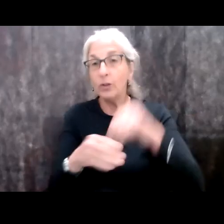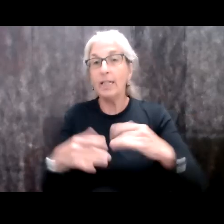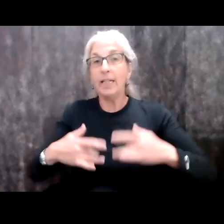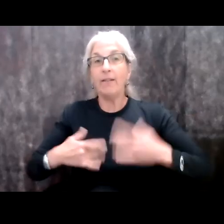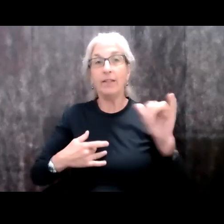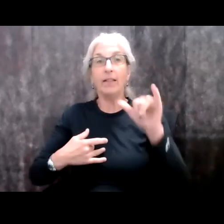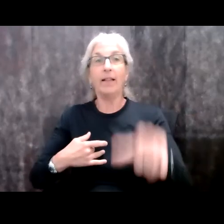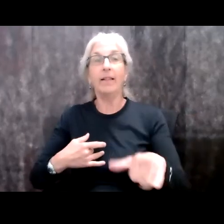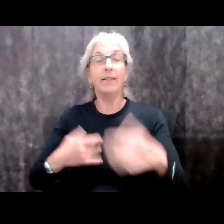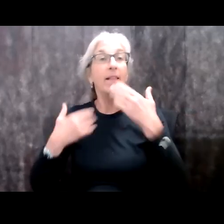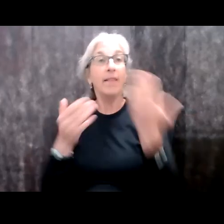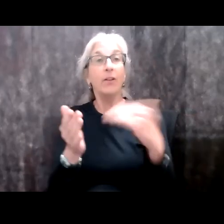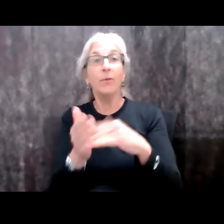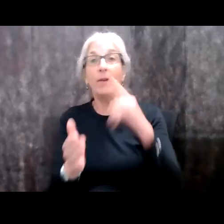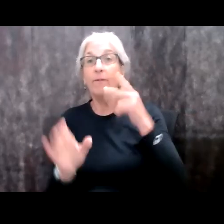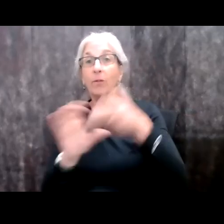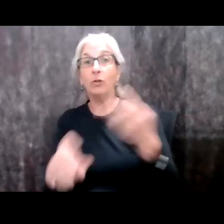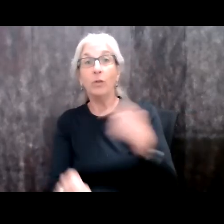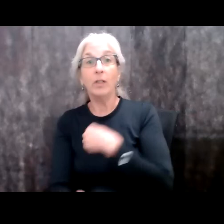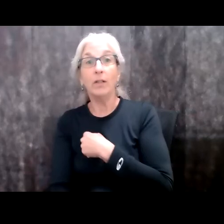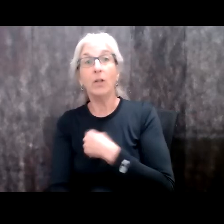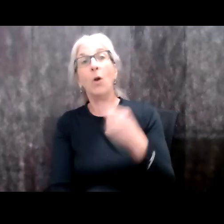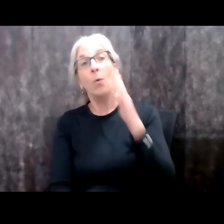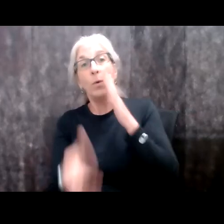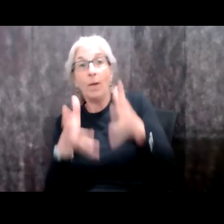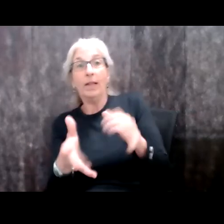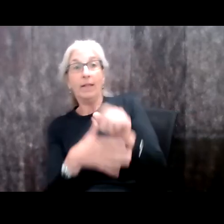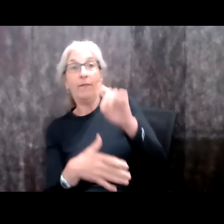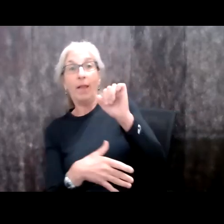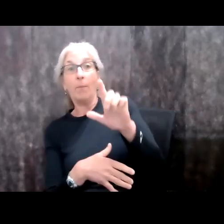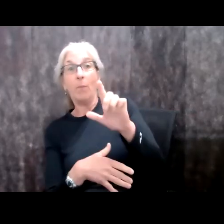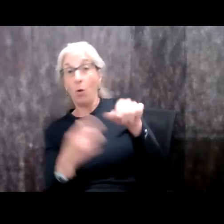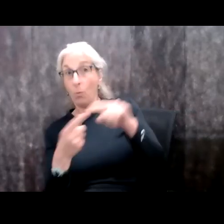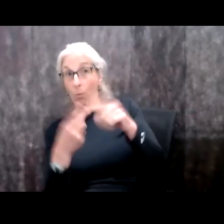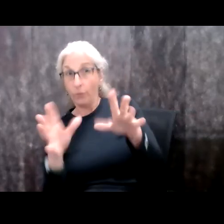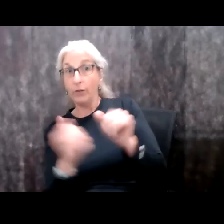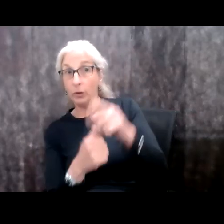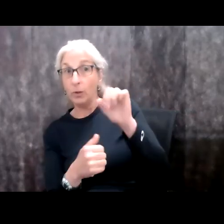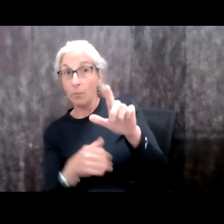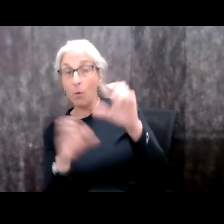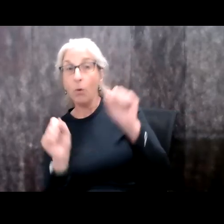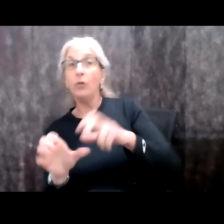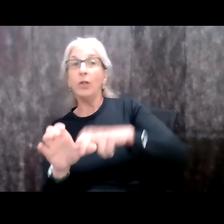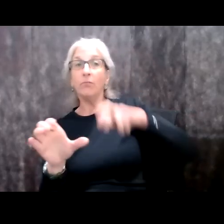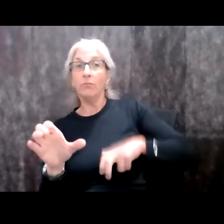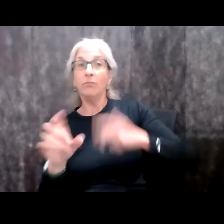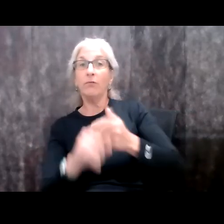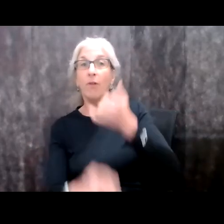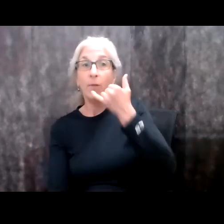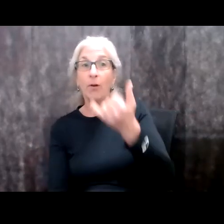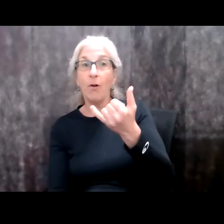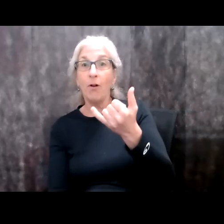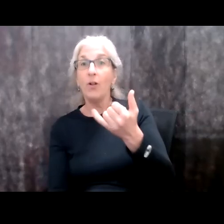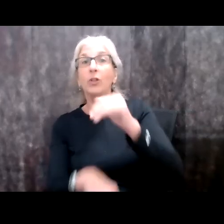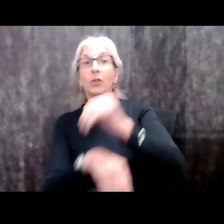Thank you all again for joining us, and we'll leave that poll up there. And as you're finished with the poll, feel free to bow out. Most of tonight's event